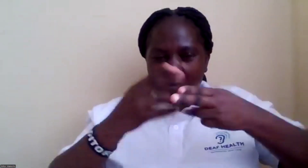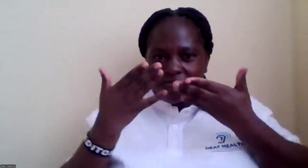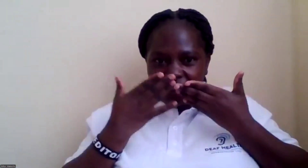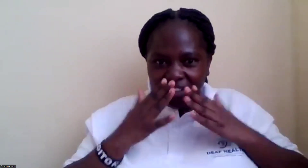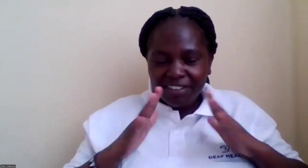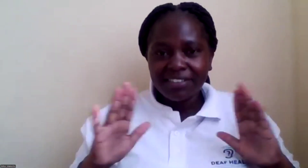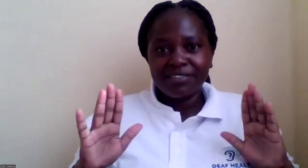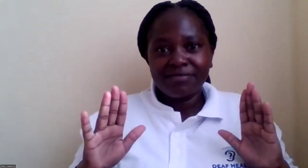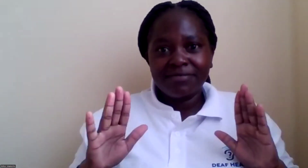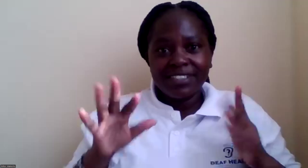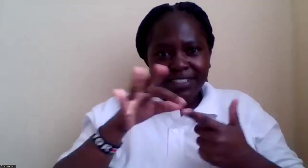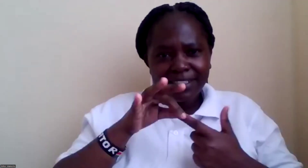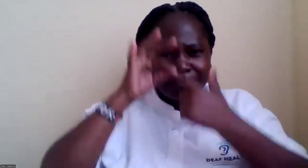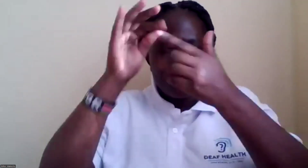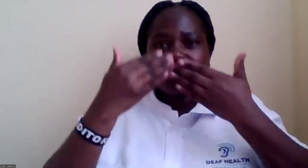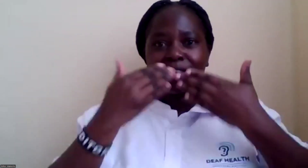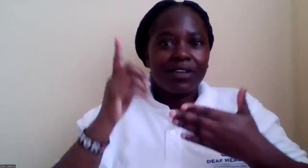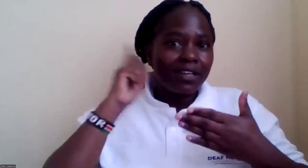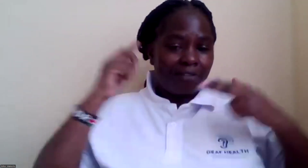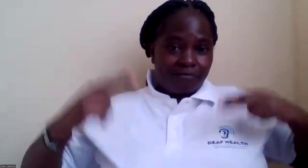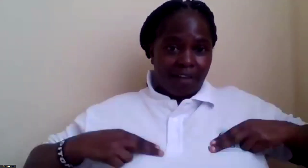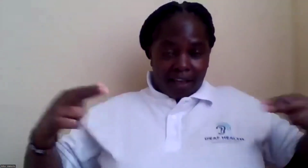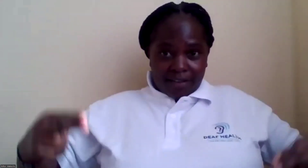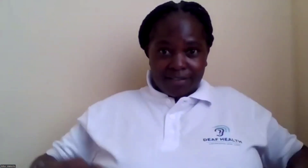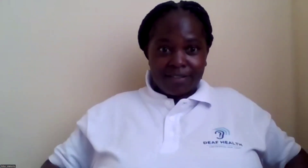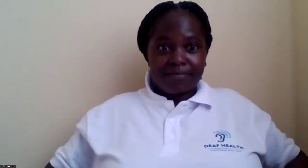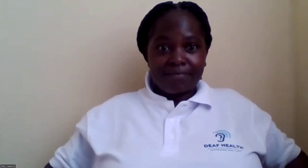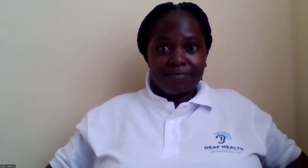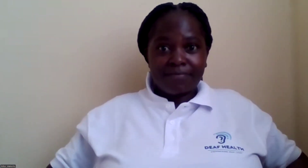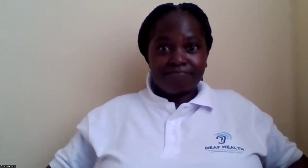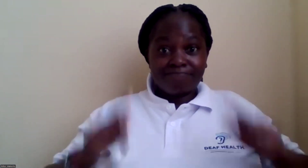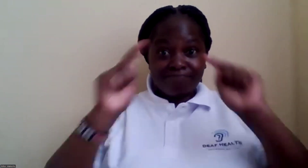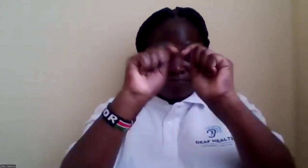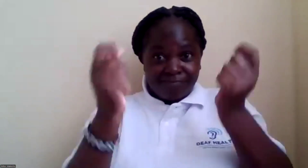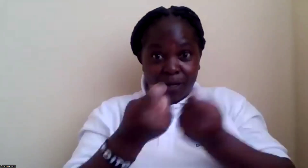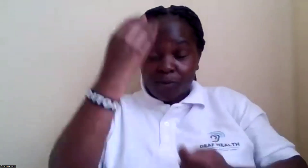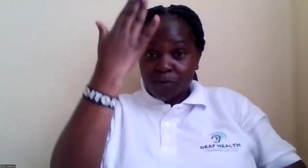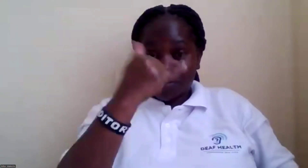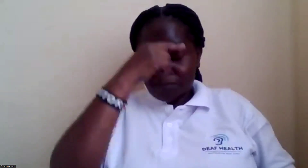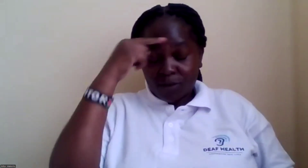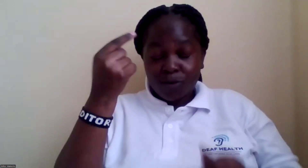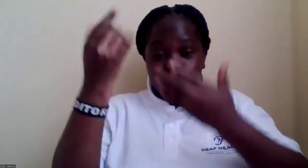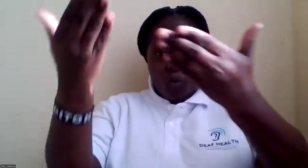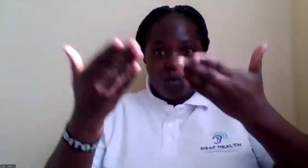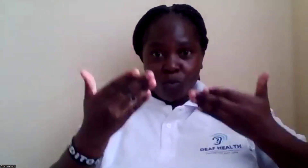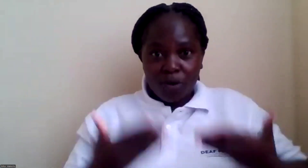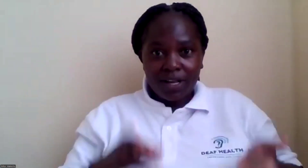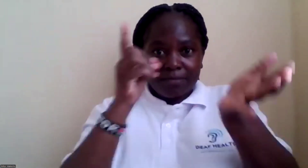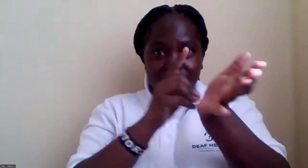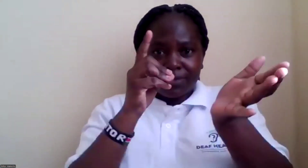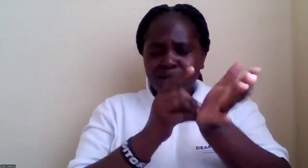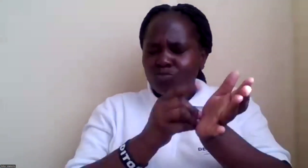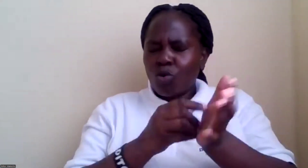a special thanks to the Deaf Health team for inviting me for this very insightful